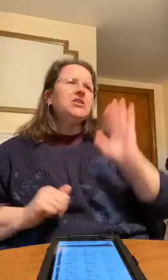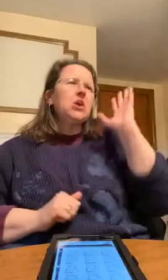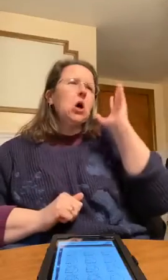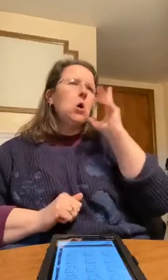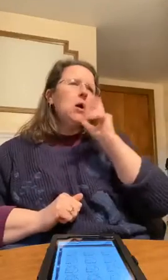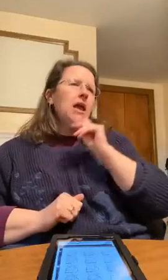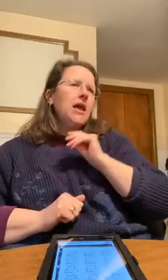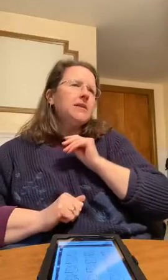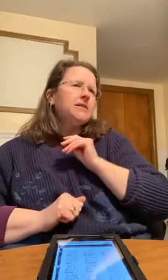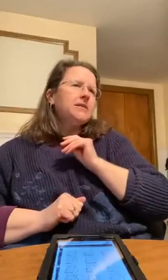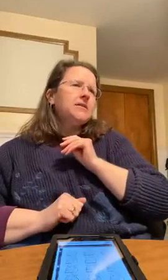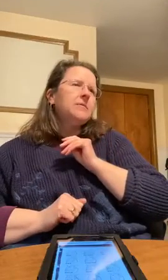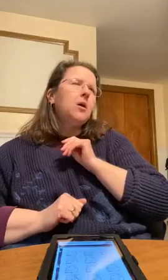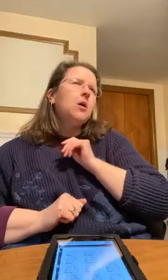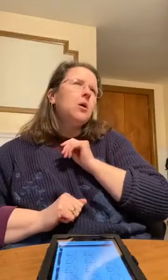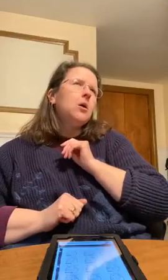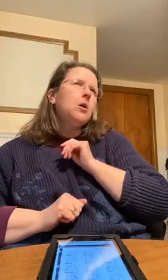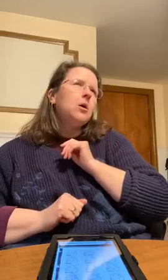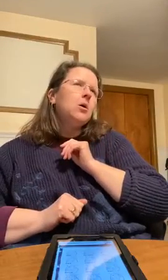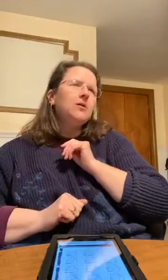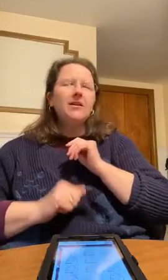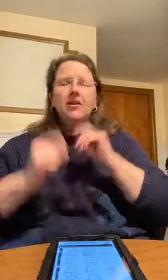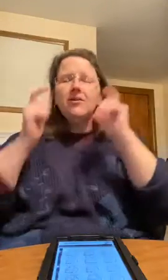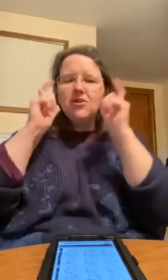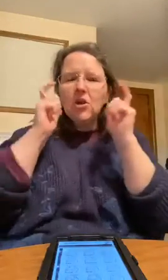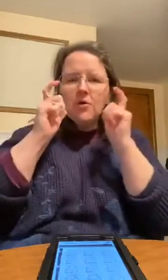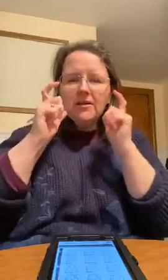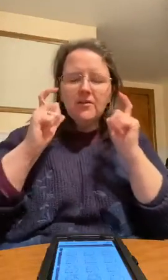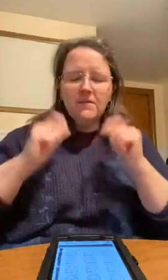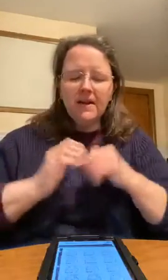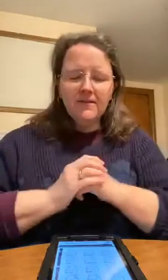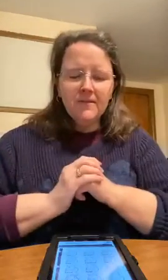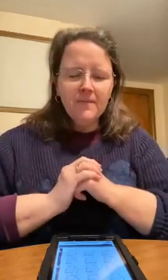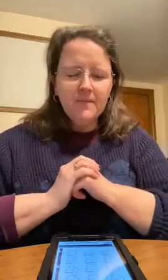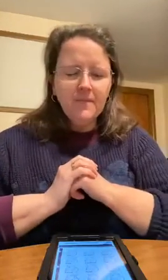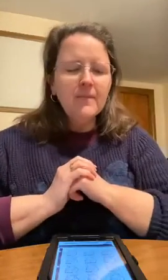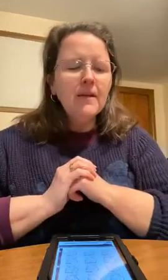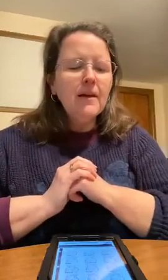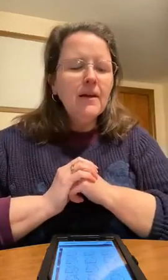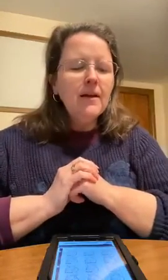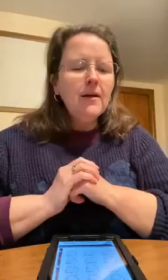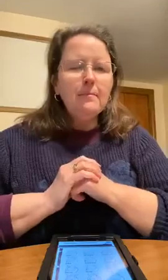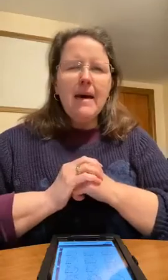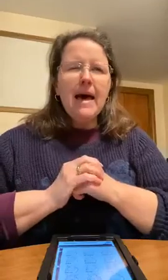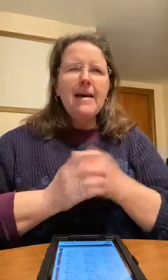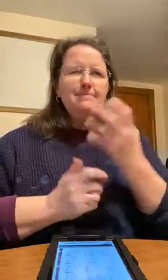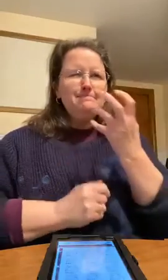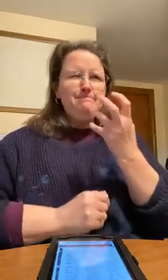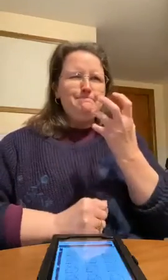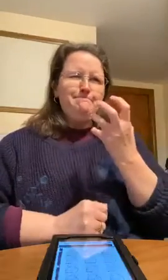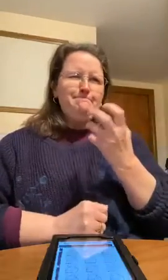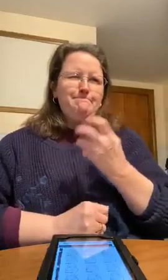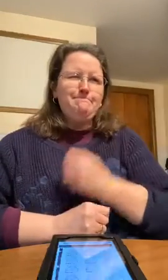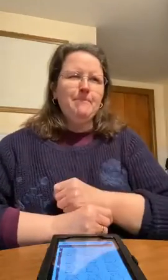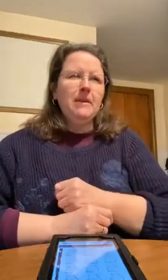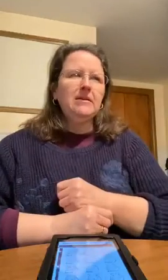so handsome. Oh, show it in your face. Mad.